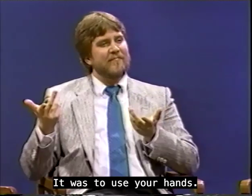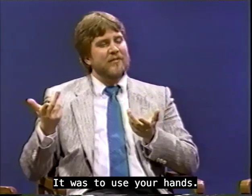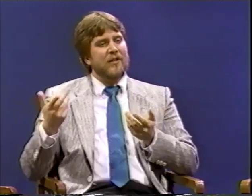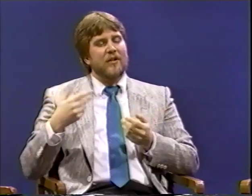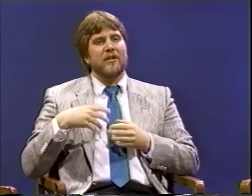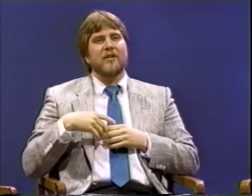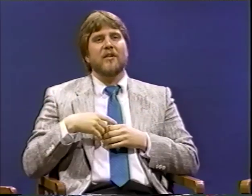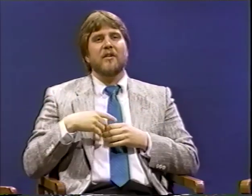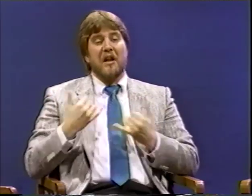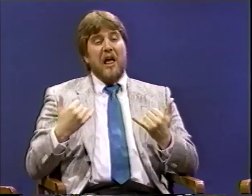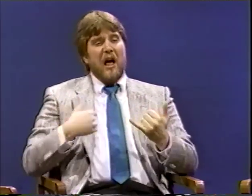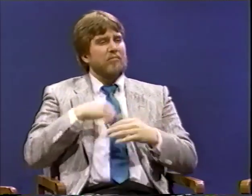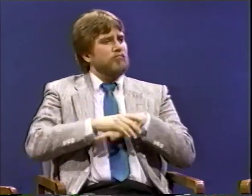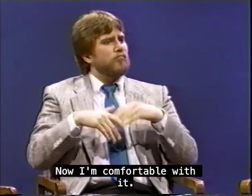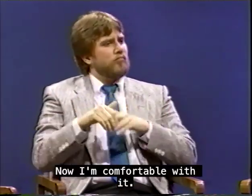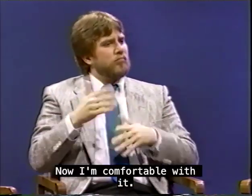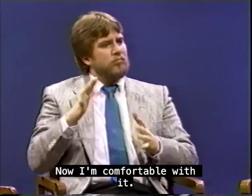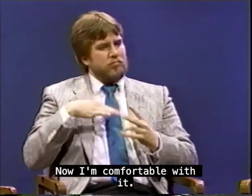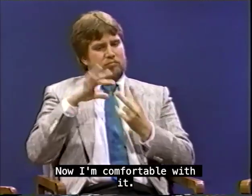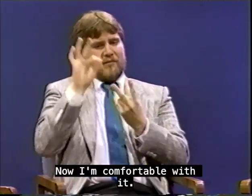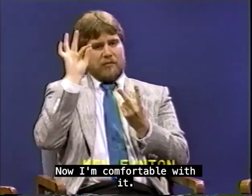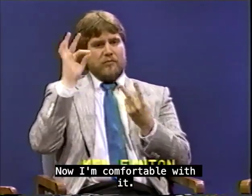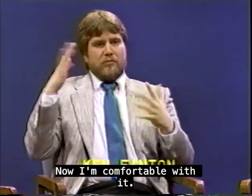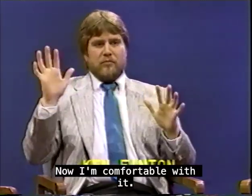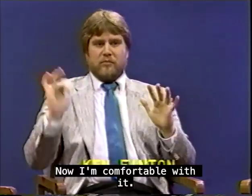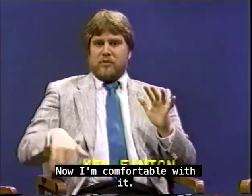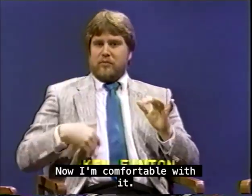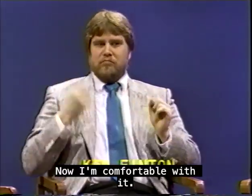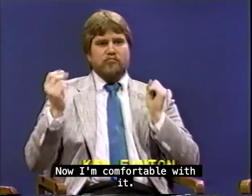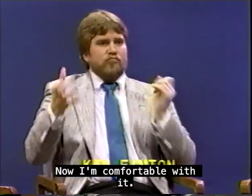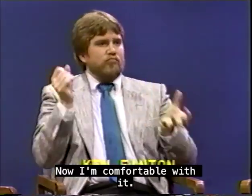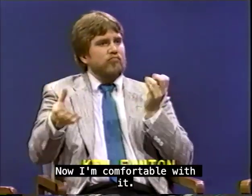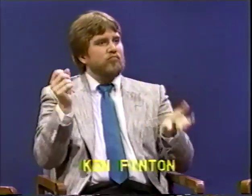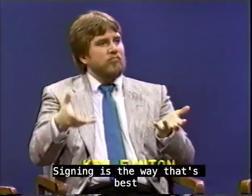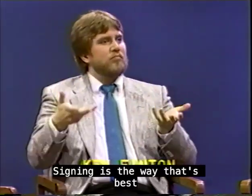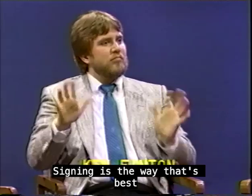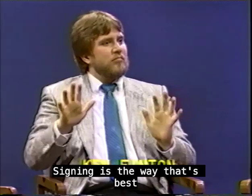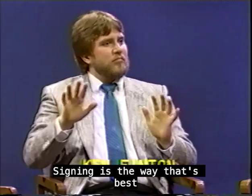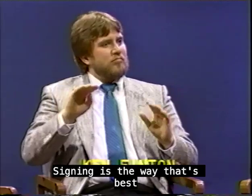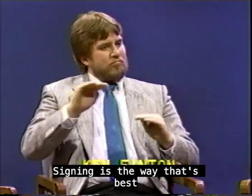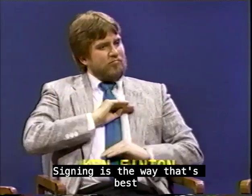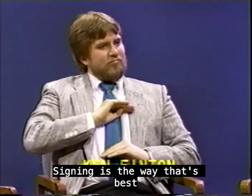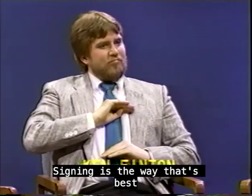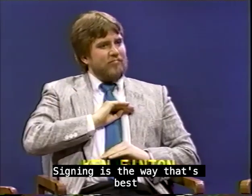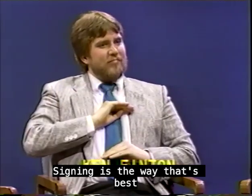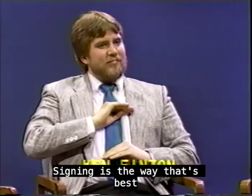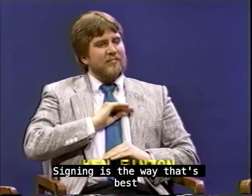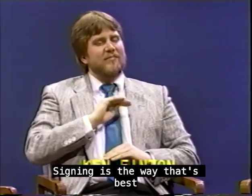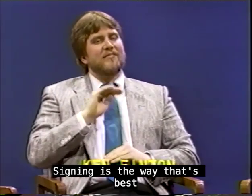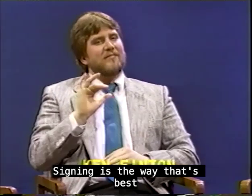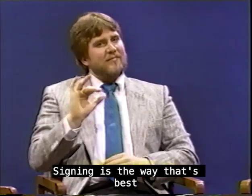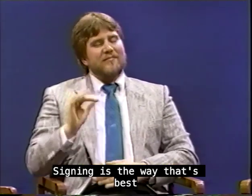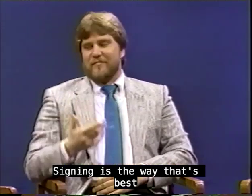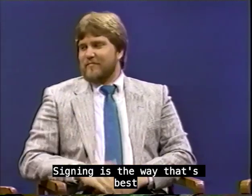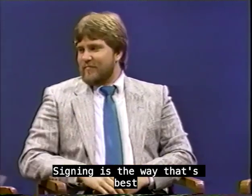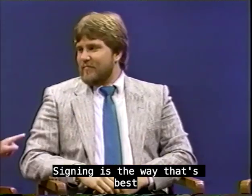hands. Now I'm comfortable with it. I mean, I've made my choice. Signing is the way that's best for me to